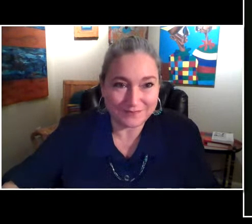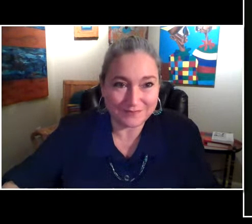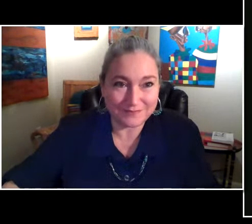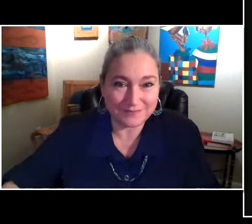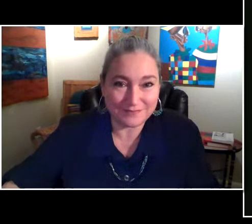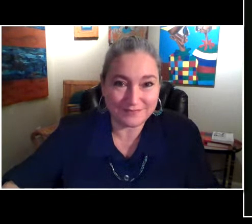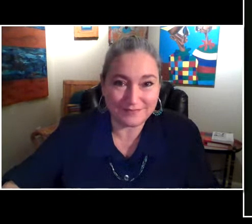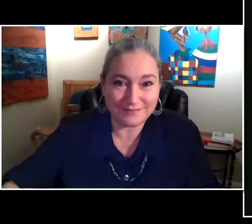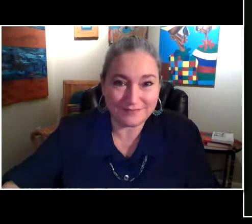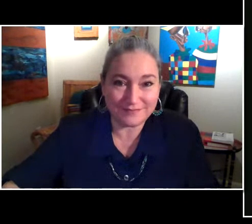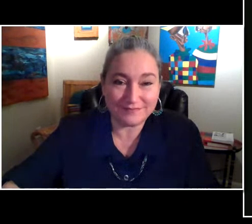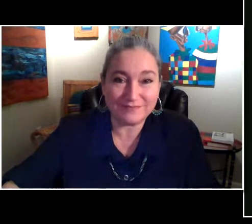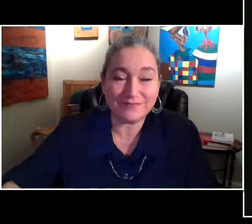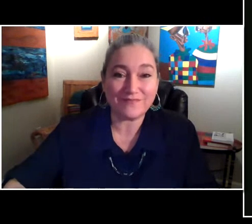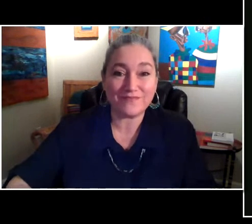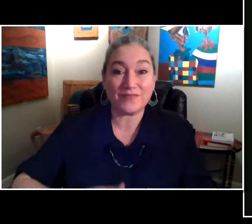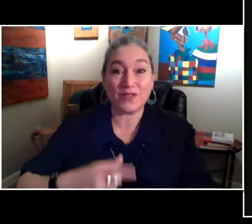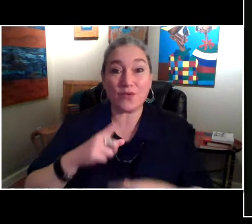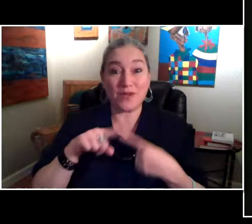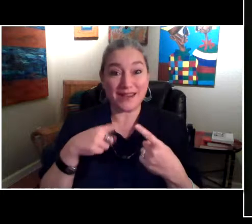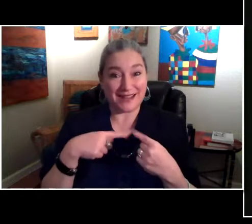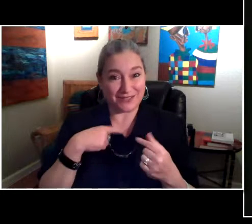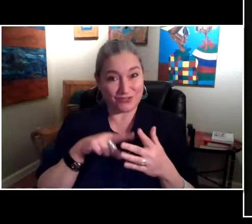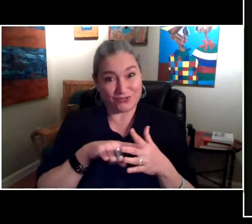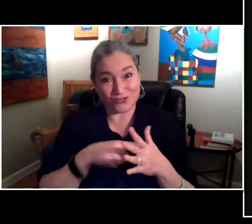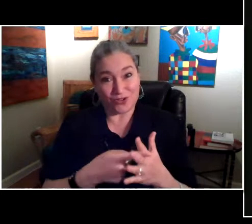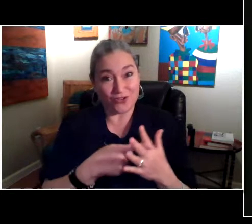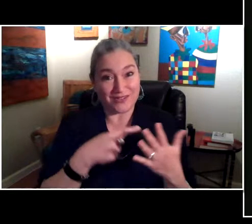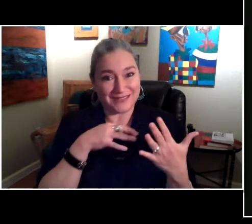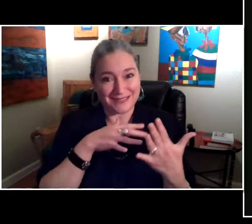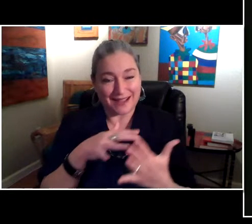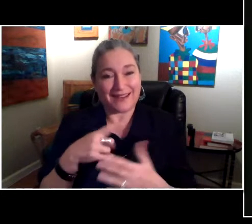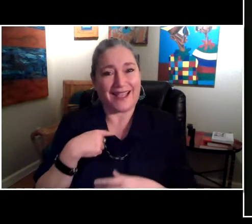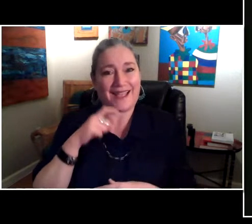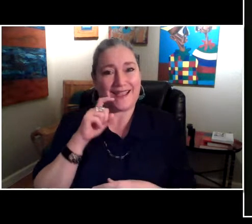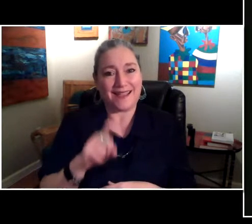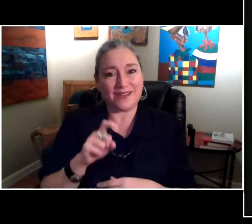study, particularly systemic autism.